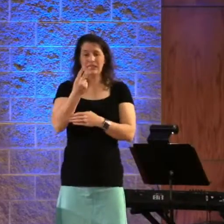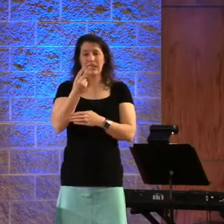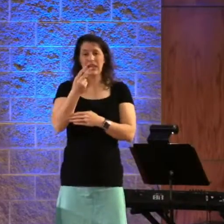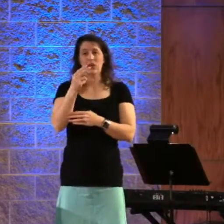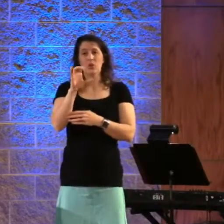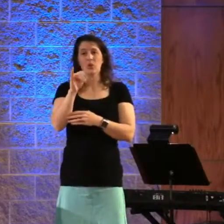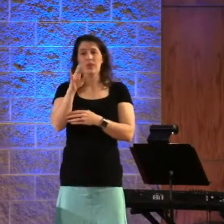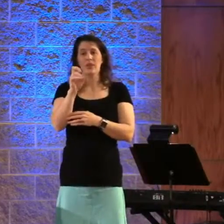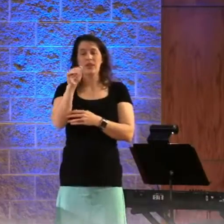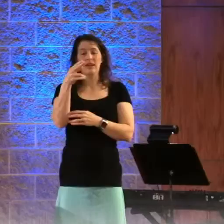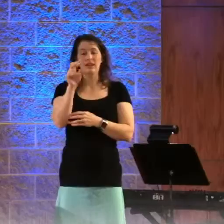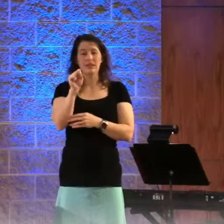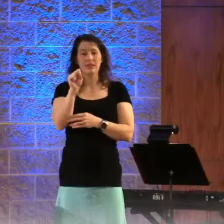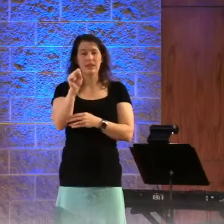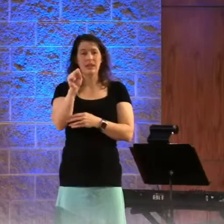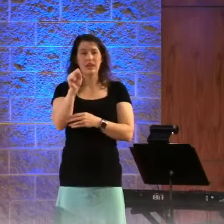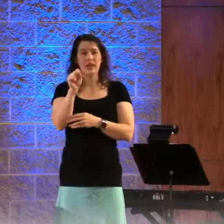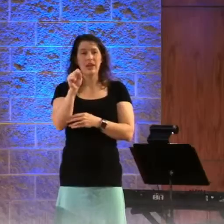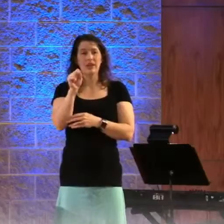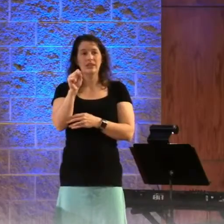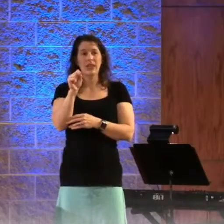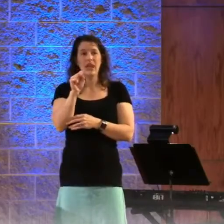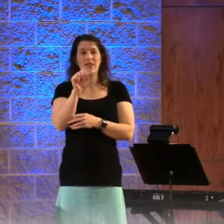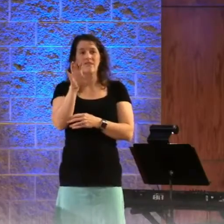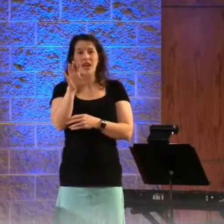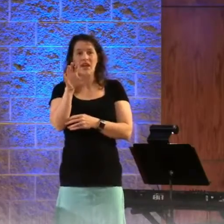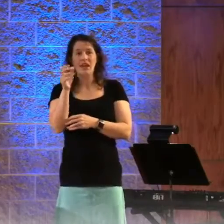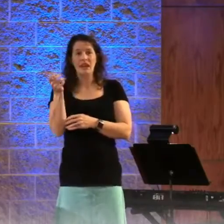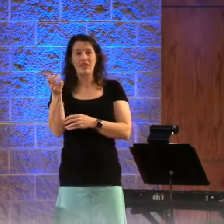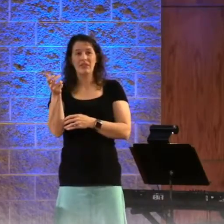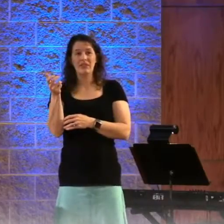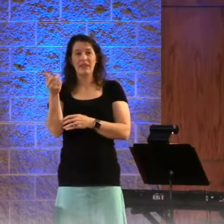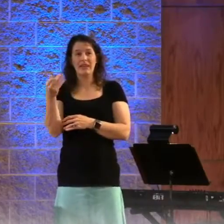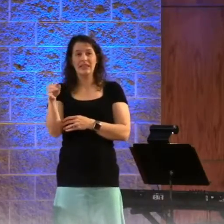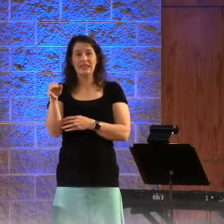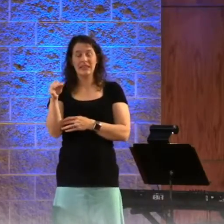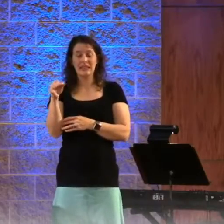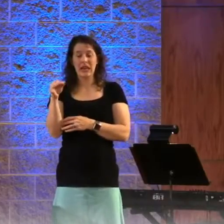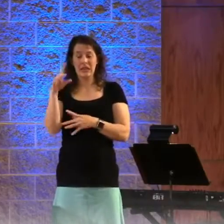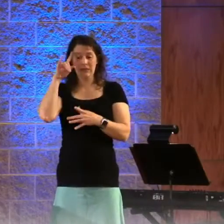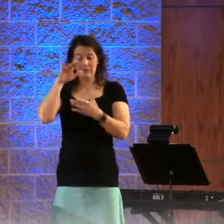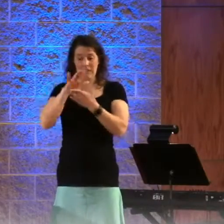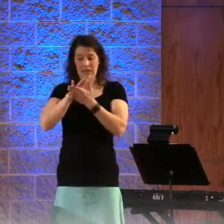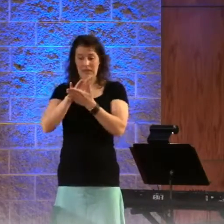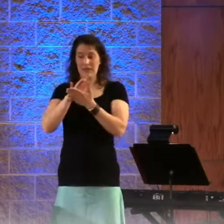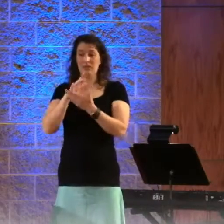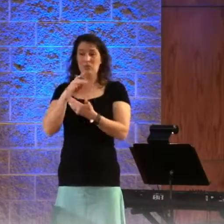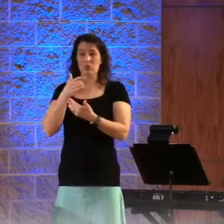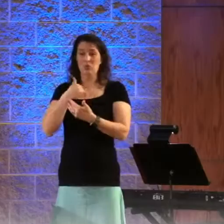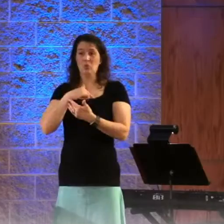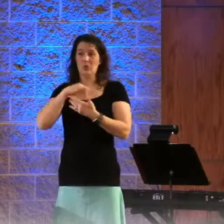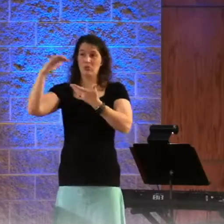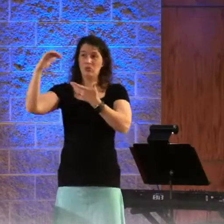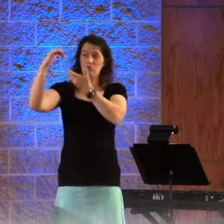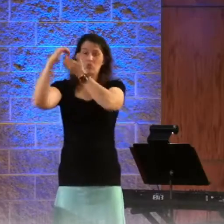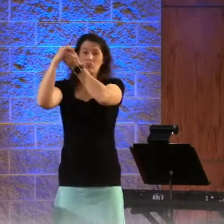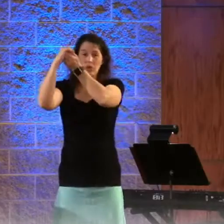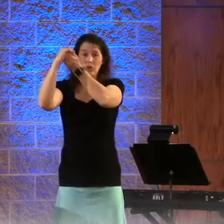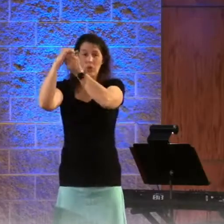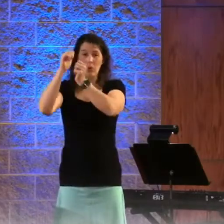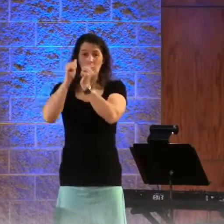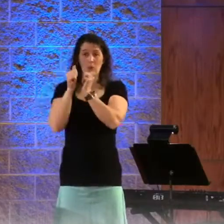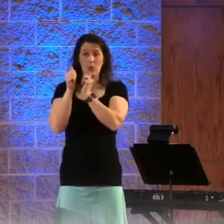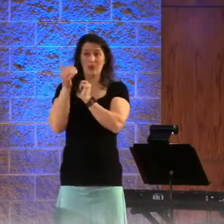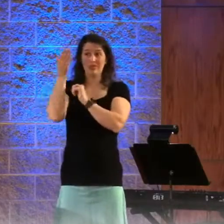verse 11 and 19, that as believers, get this now, we have been reconciled to God. We have